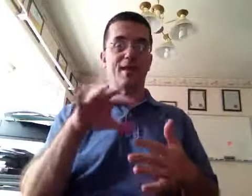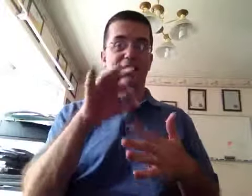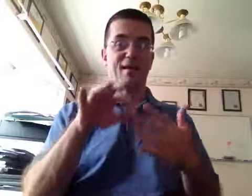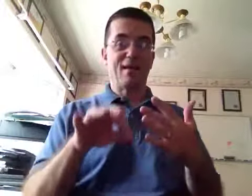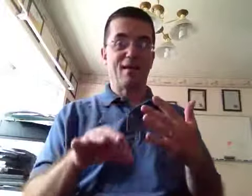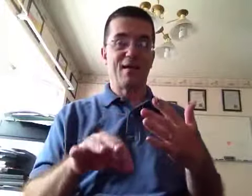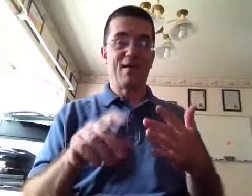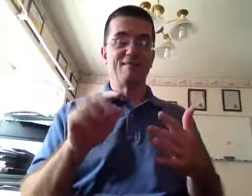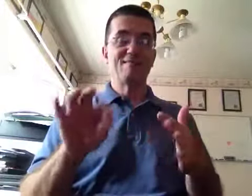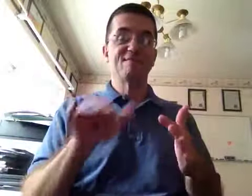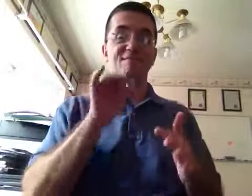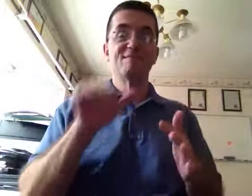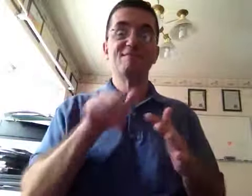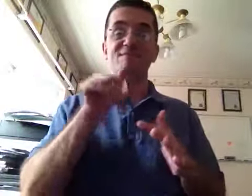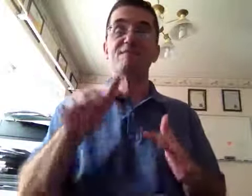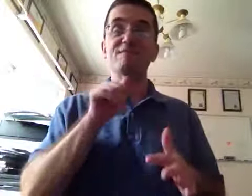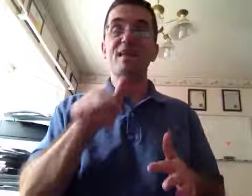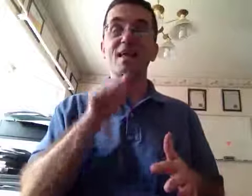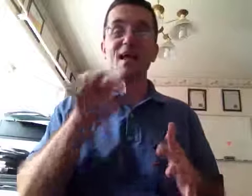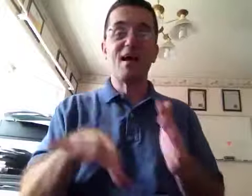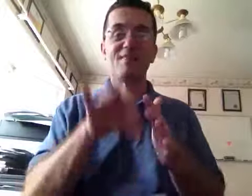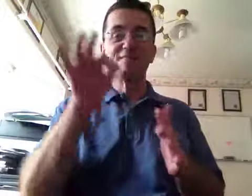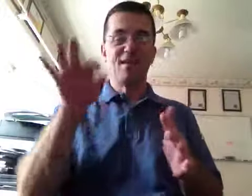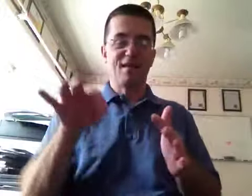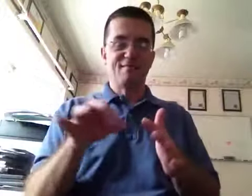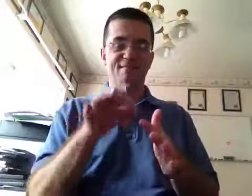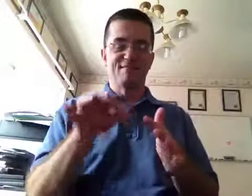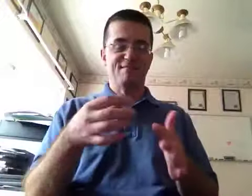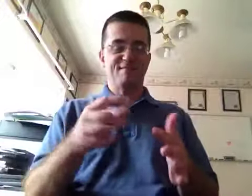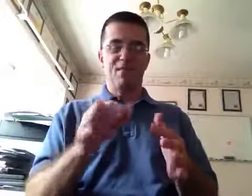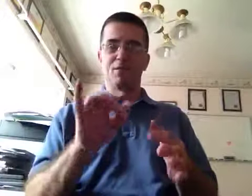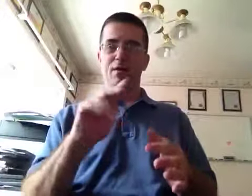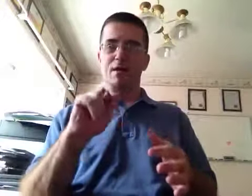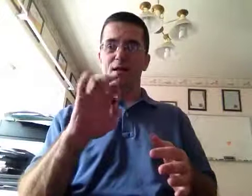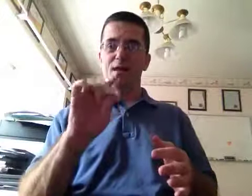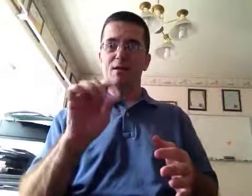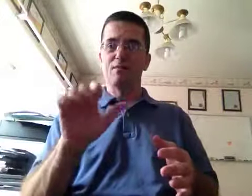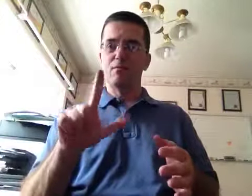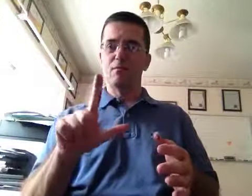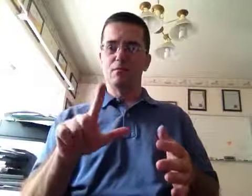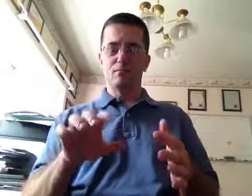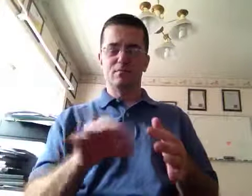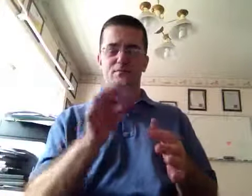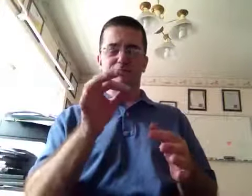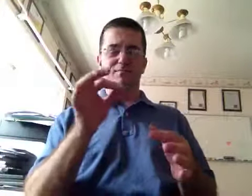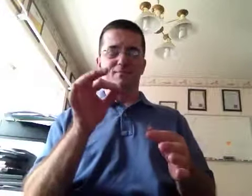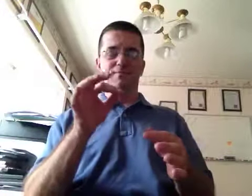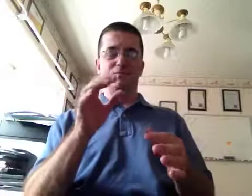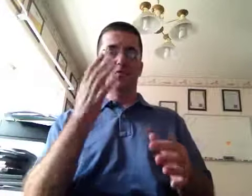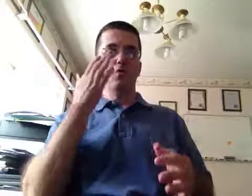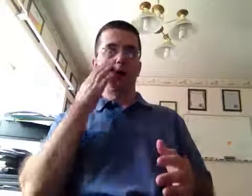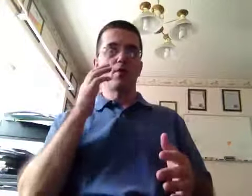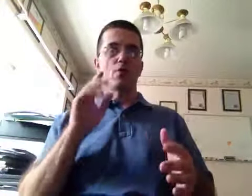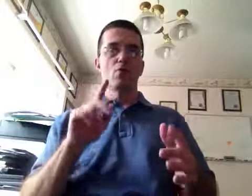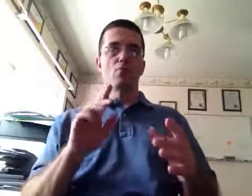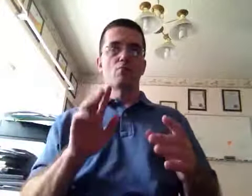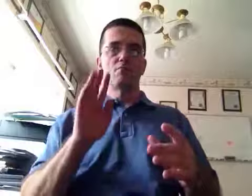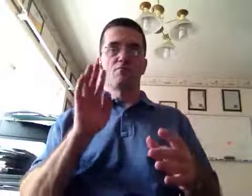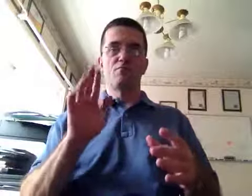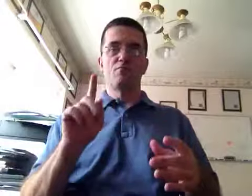of them can't even find the haystack. So how do you jump to the front of the line with the S ripped open, S showing from your ripped open